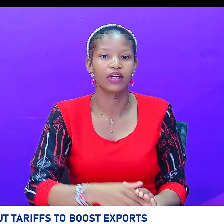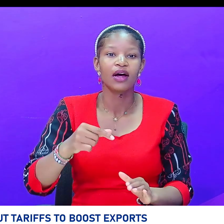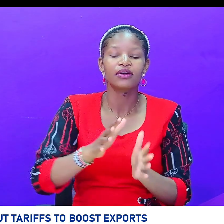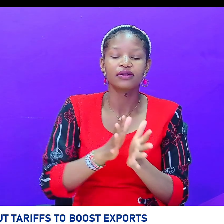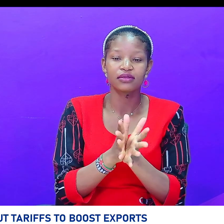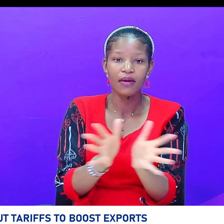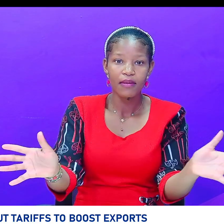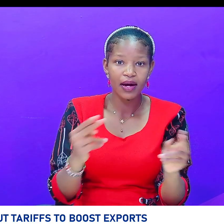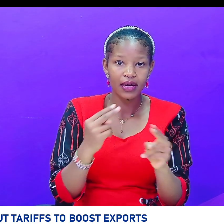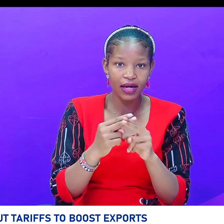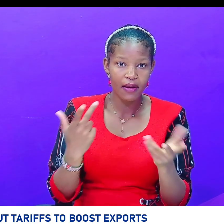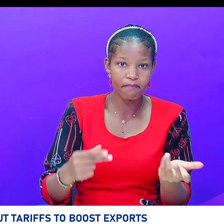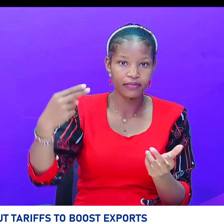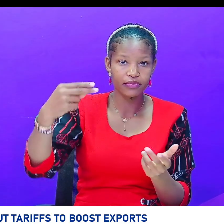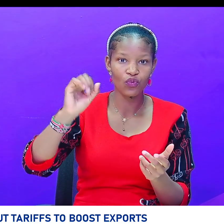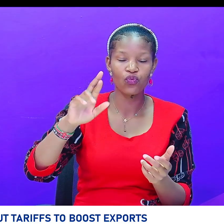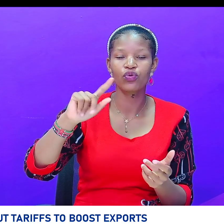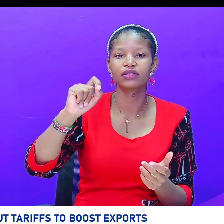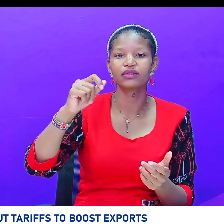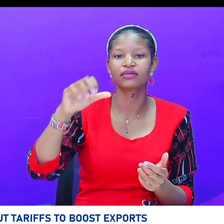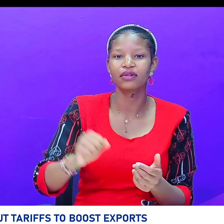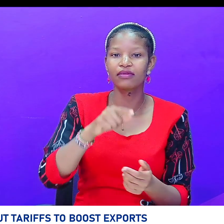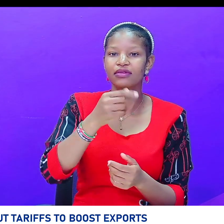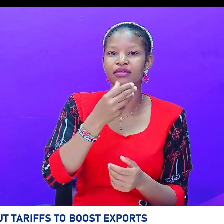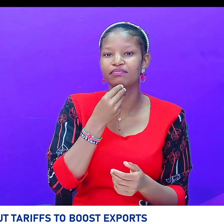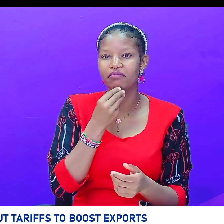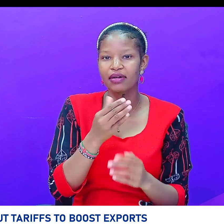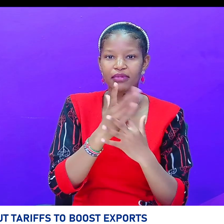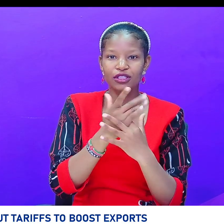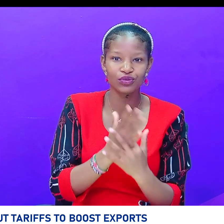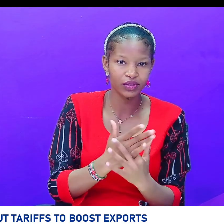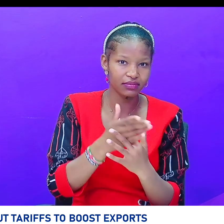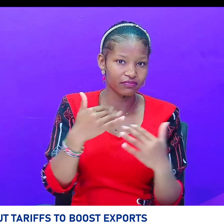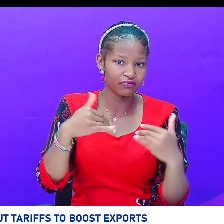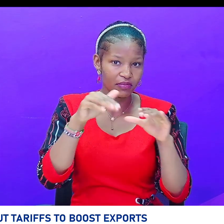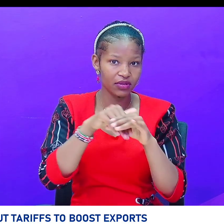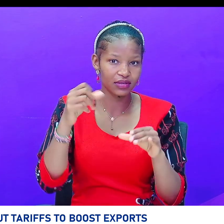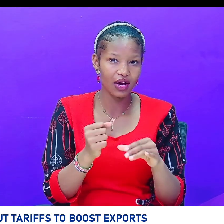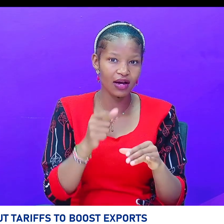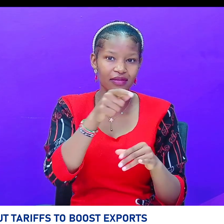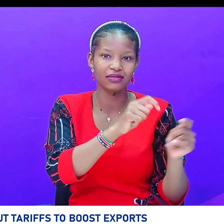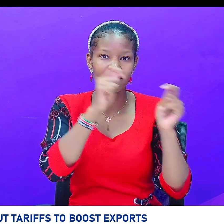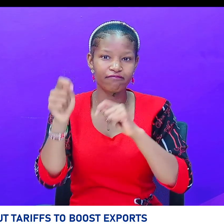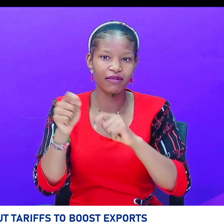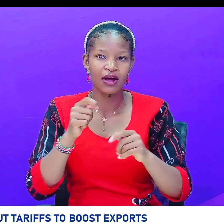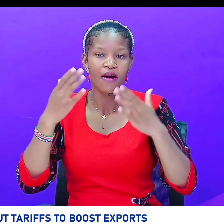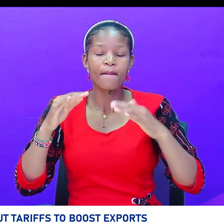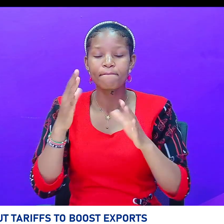And finally, General Nota Ntan Naaman has been sworn in as the transitional president